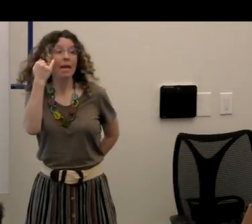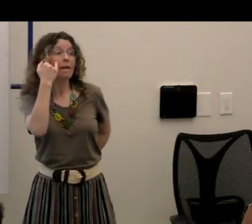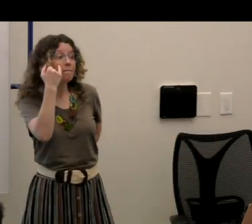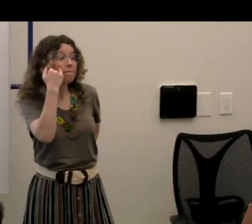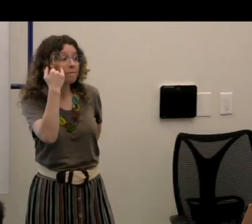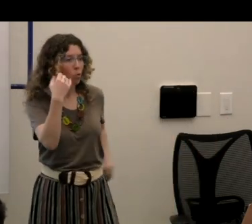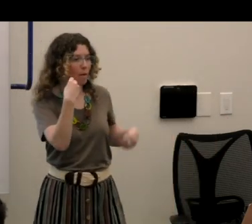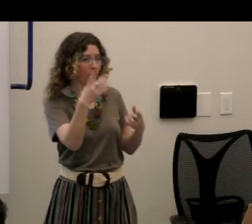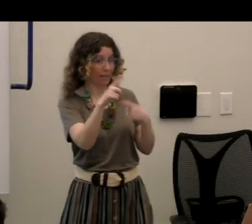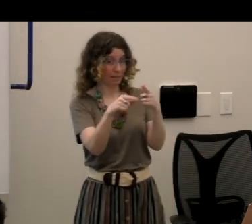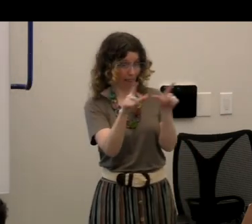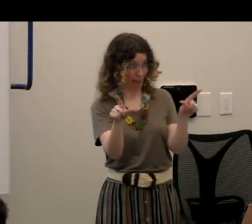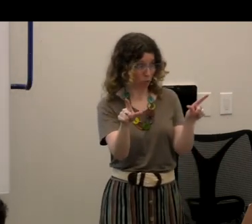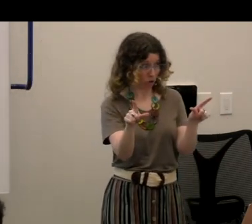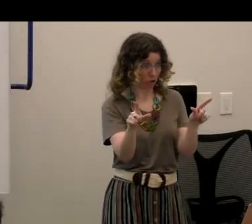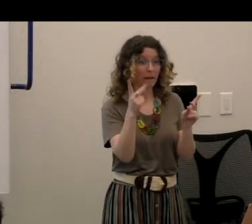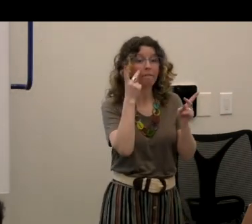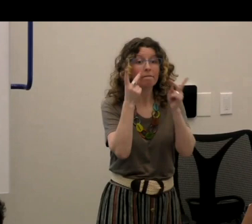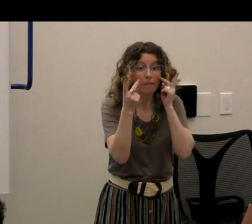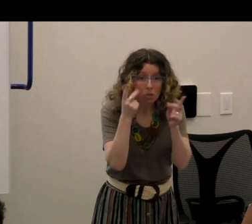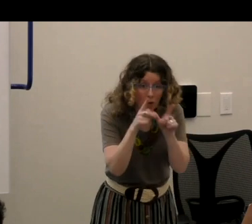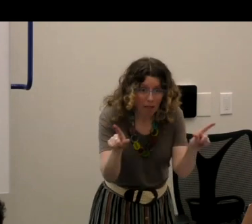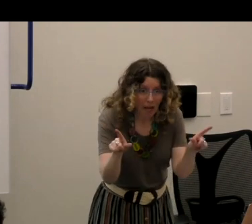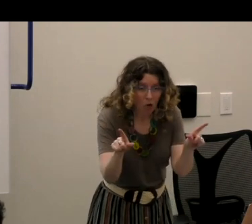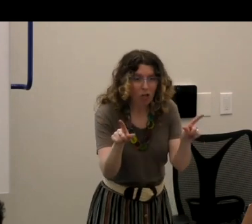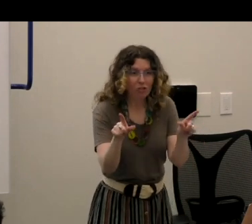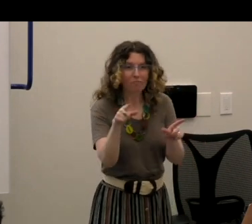language from a very young and formative age.